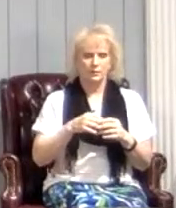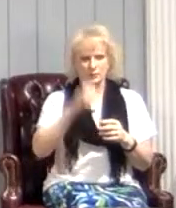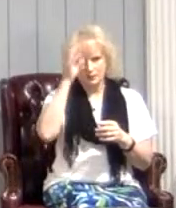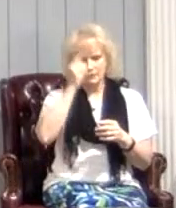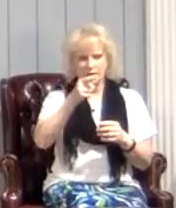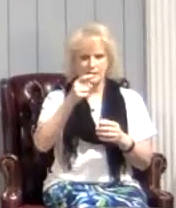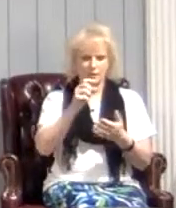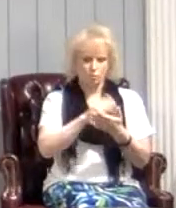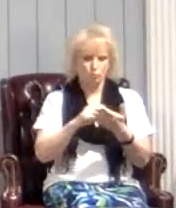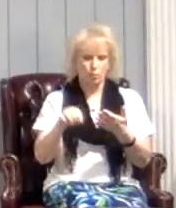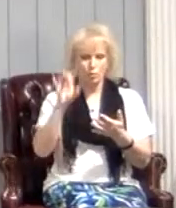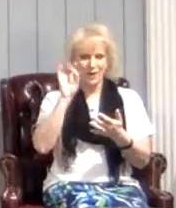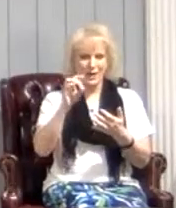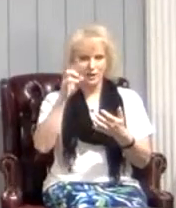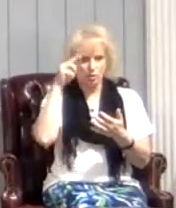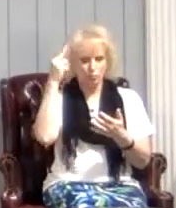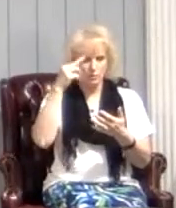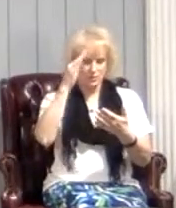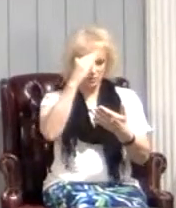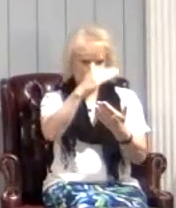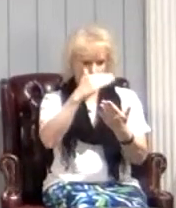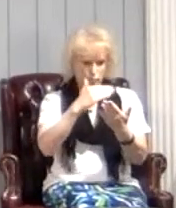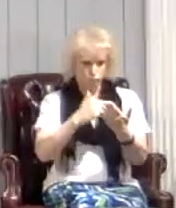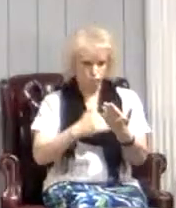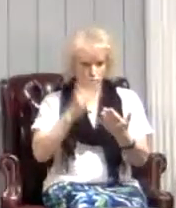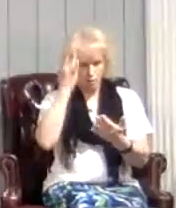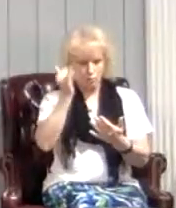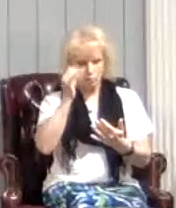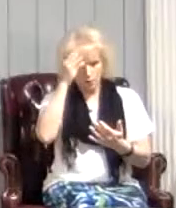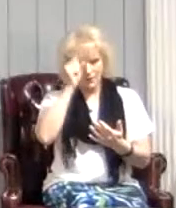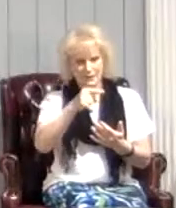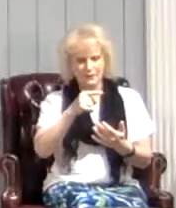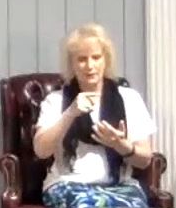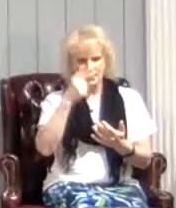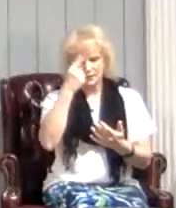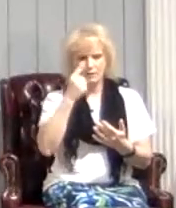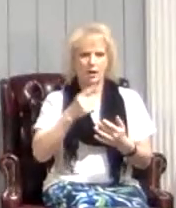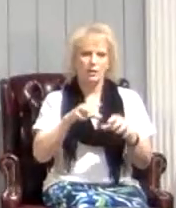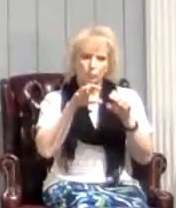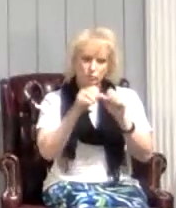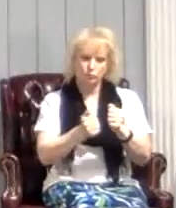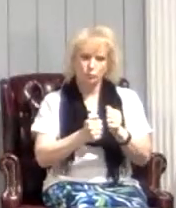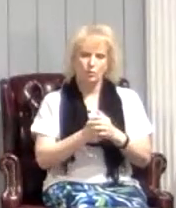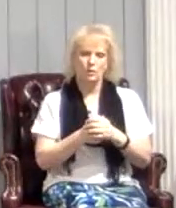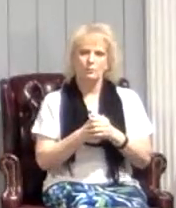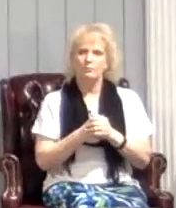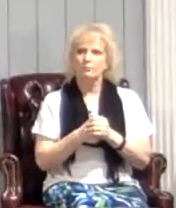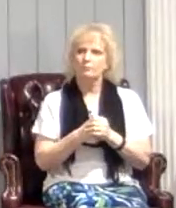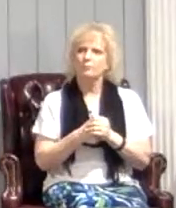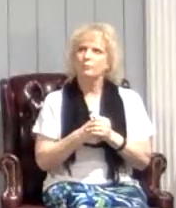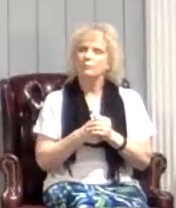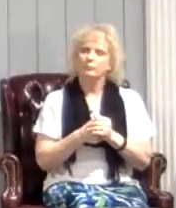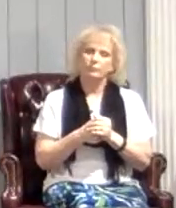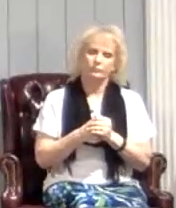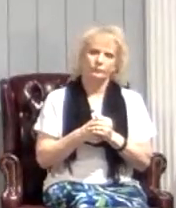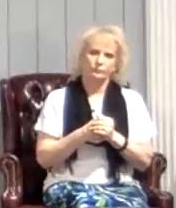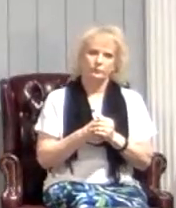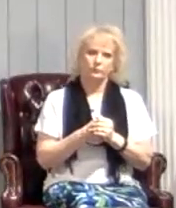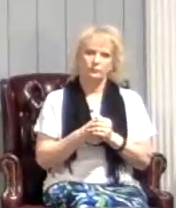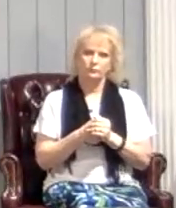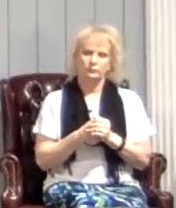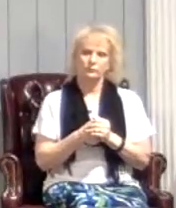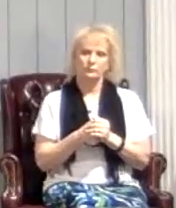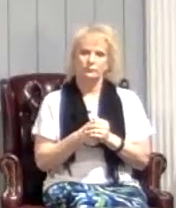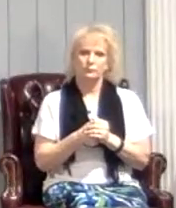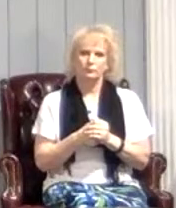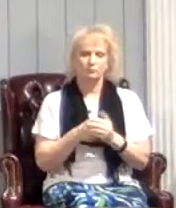reasons why he thought it was broken. I didn't write them all down. Let me see if I got them. In fact, I don't even have them in my notes at all. He gave 8 reasons why it